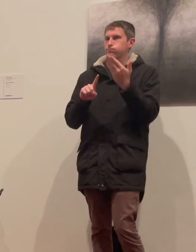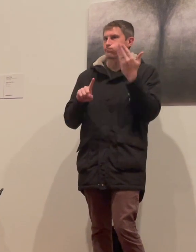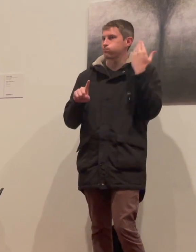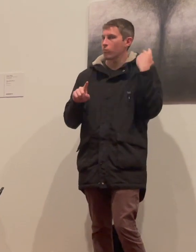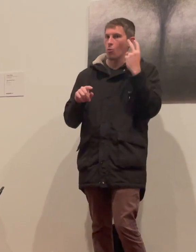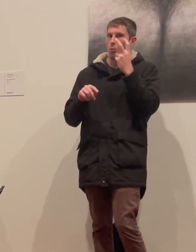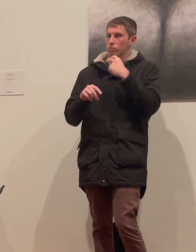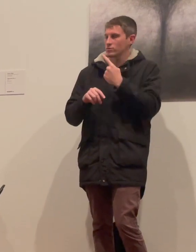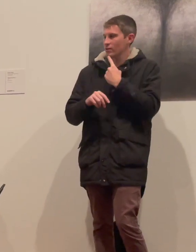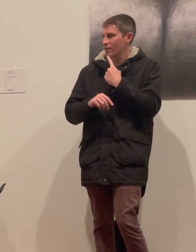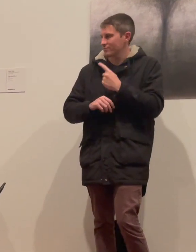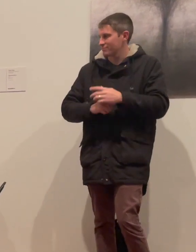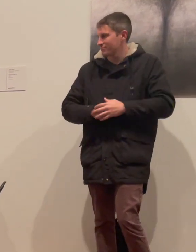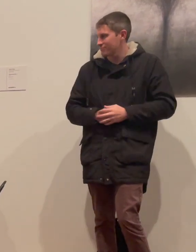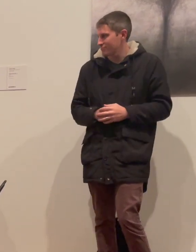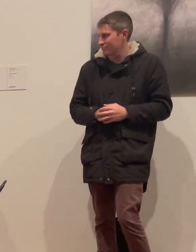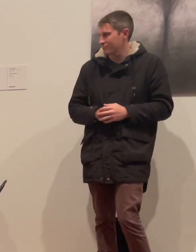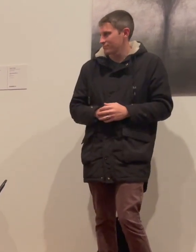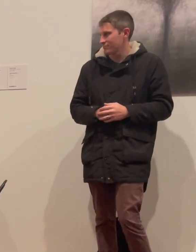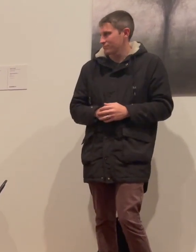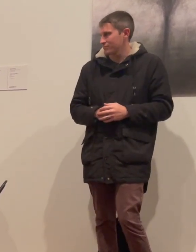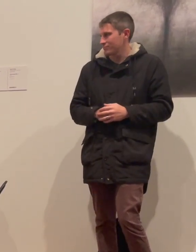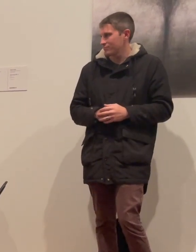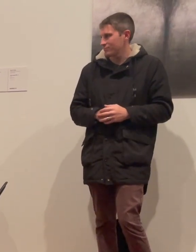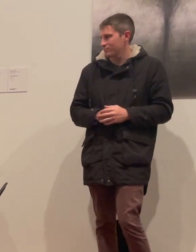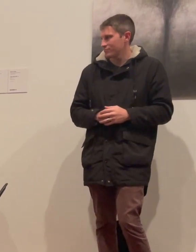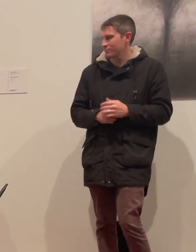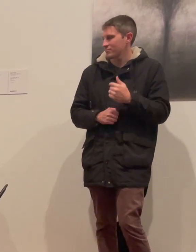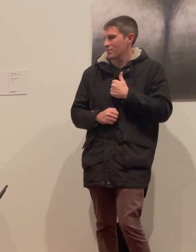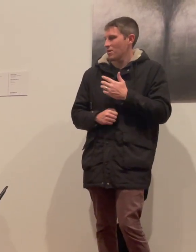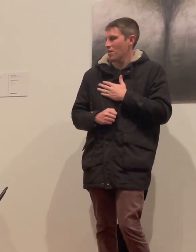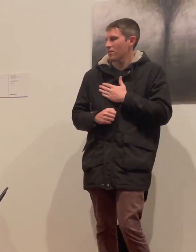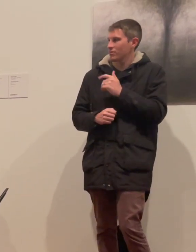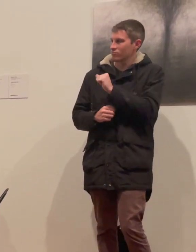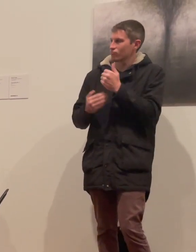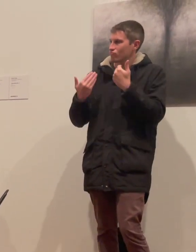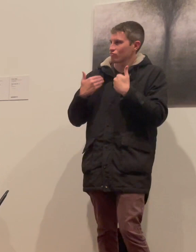I like making the plug and the cord and the switch dial on the motor.